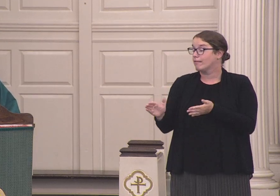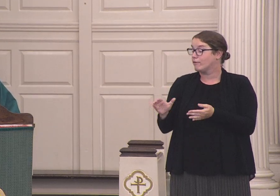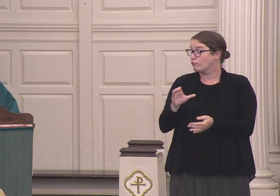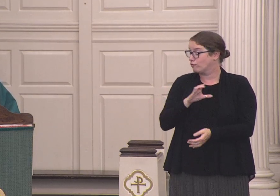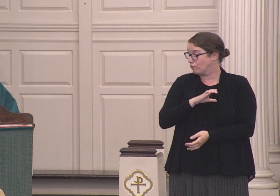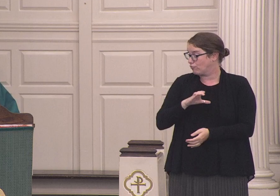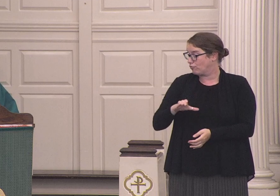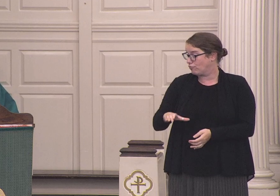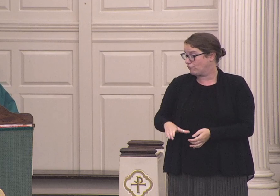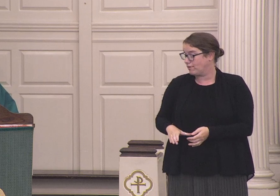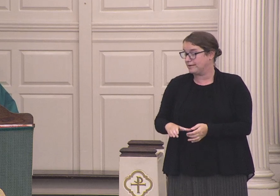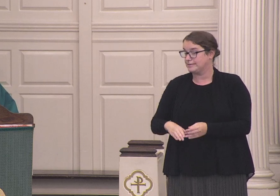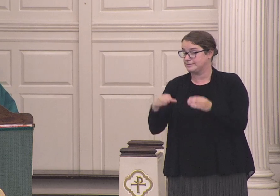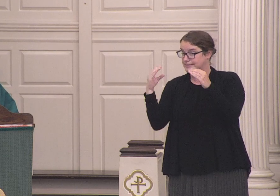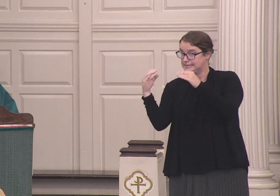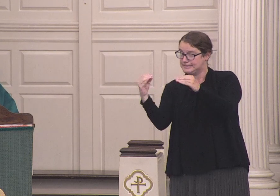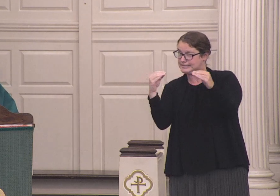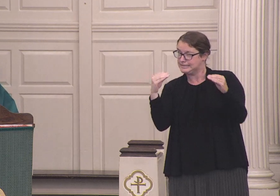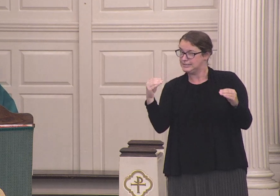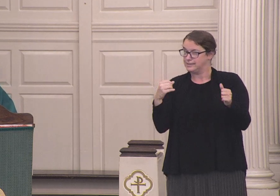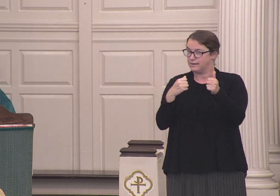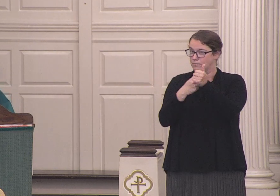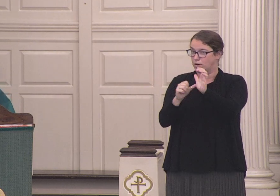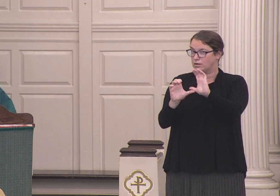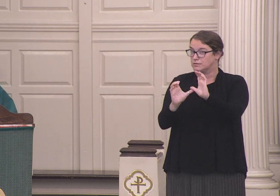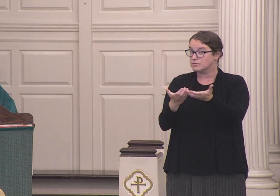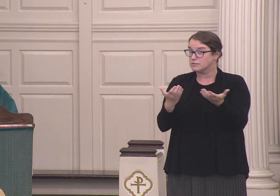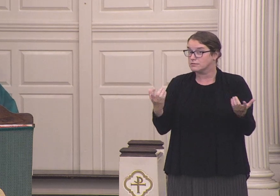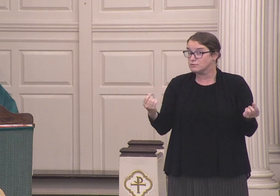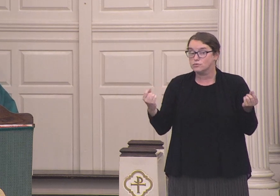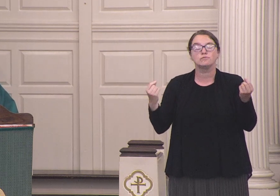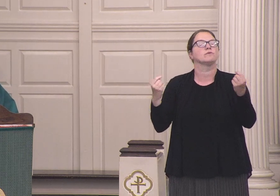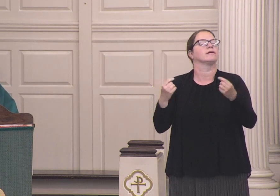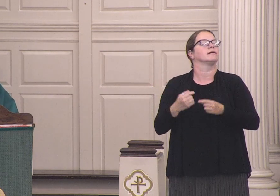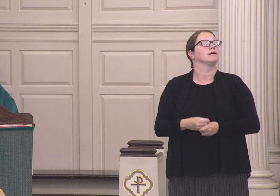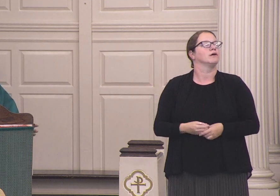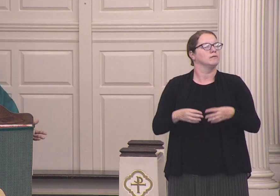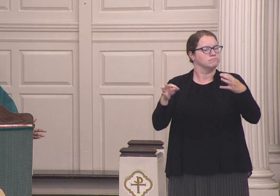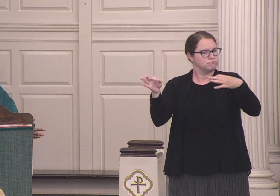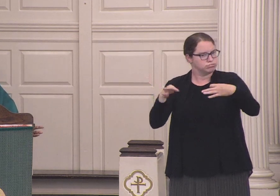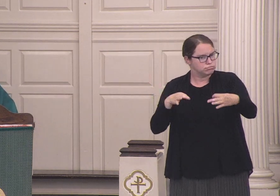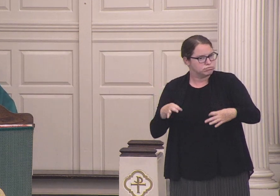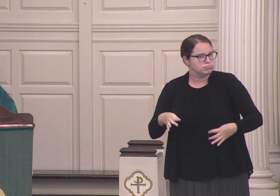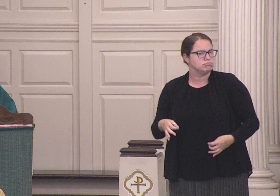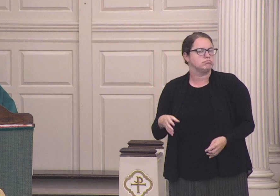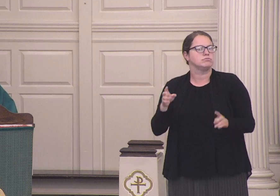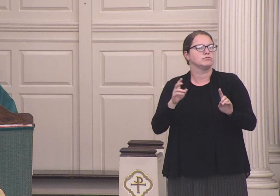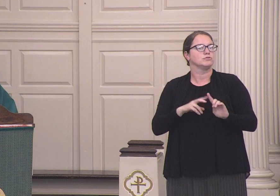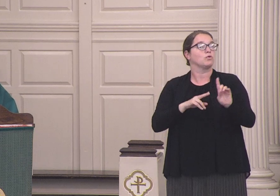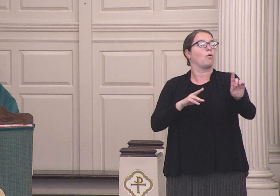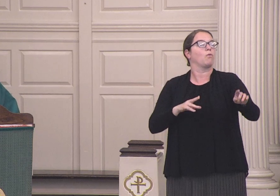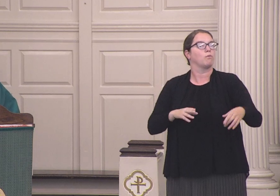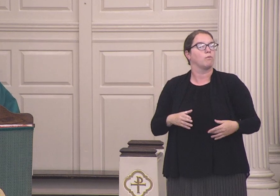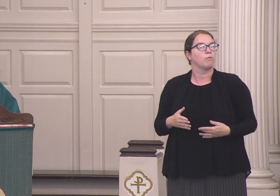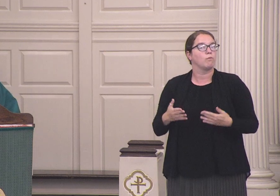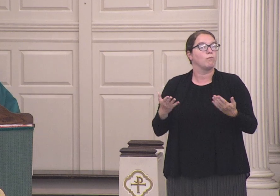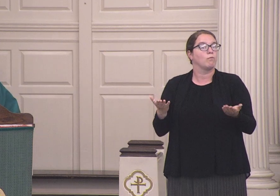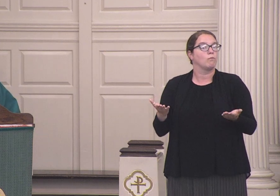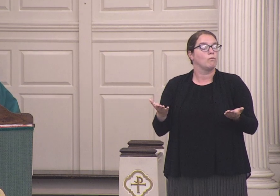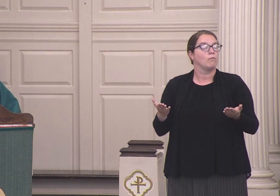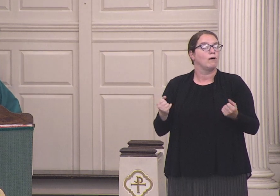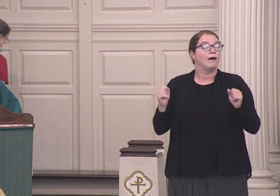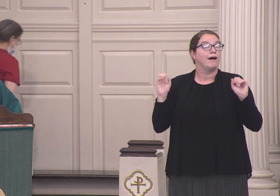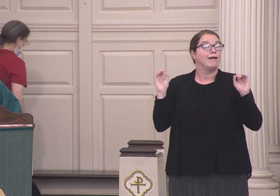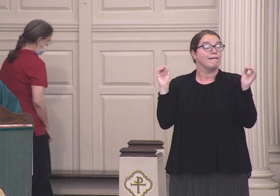this mission out. He gave them instructions. He says, "Take nothing for the